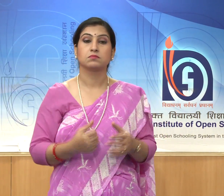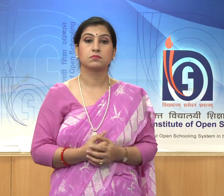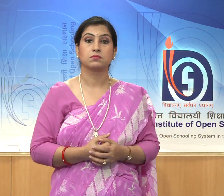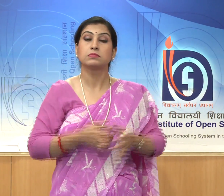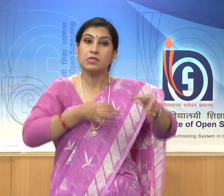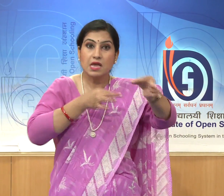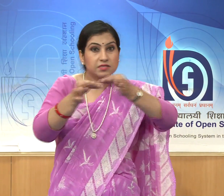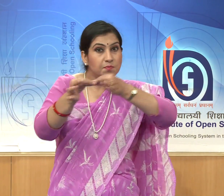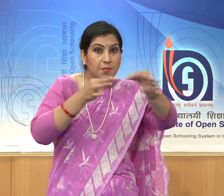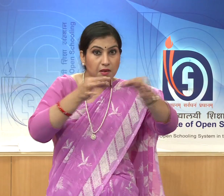explain